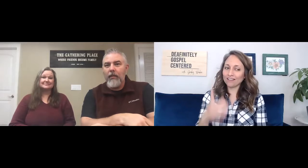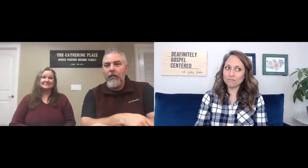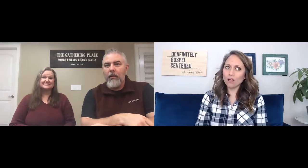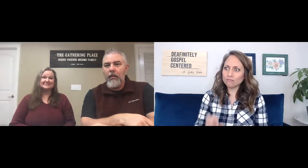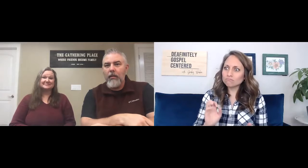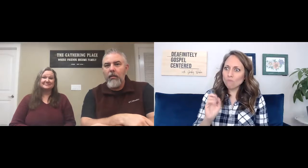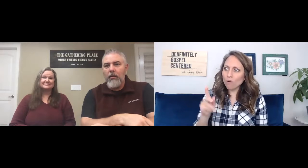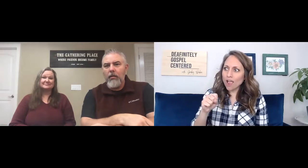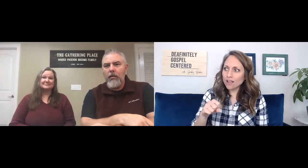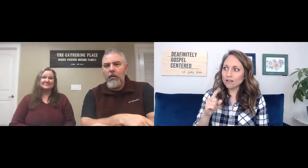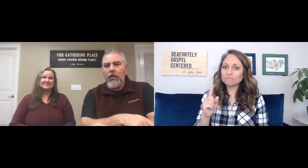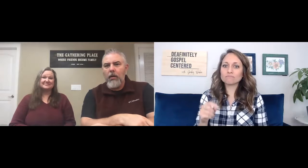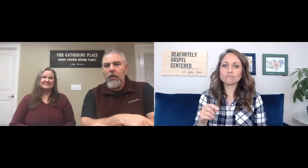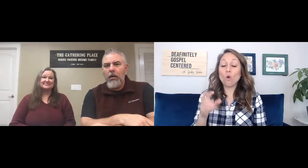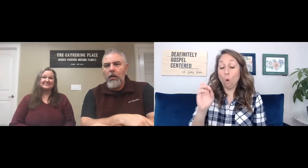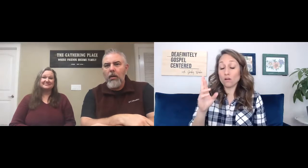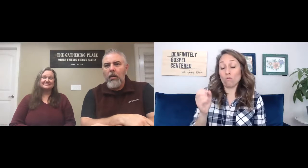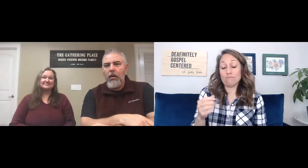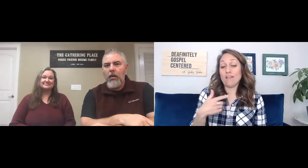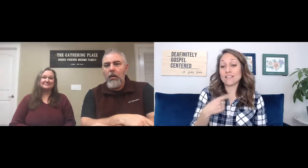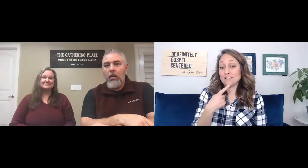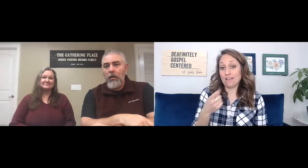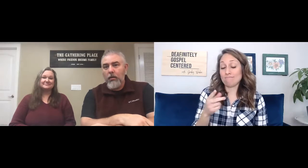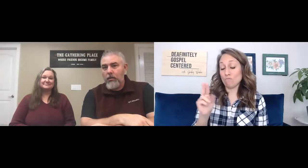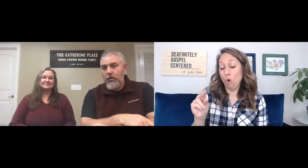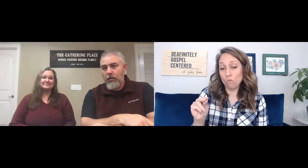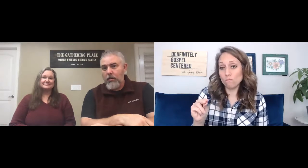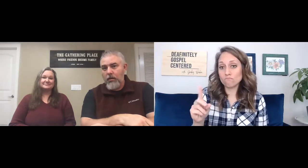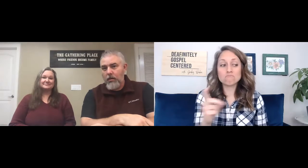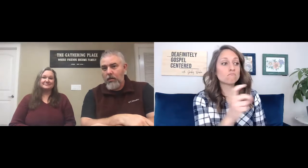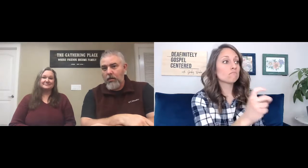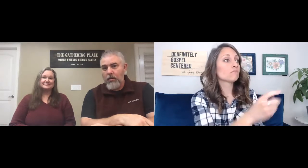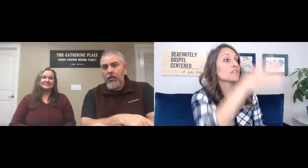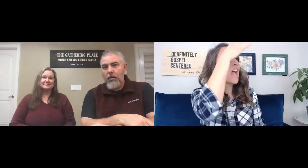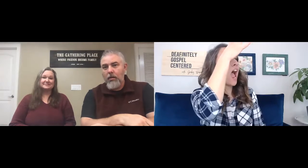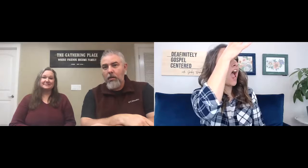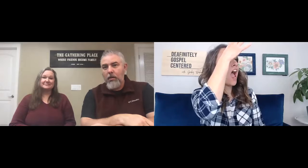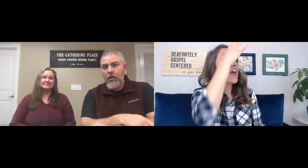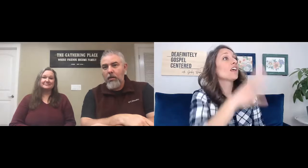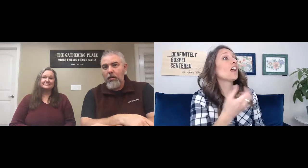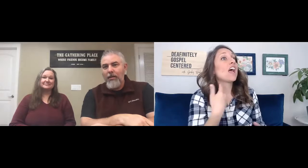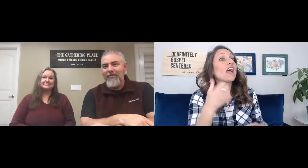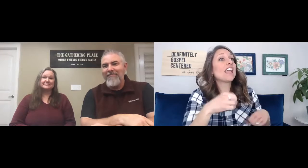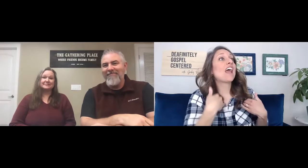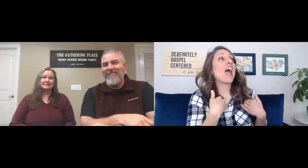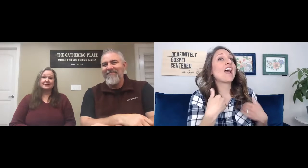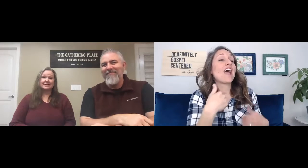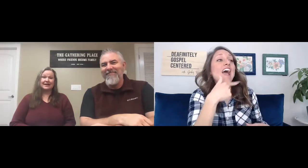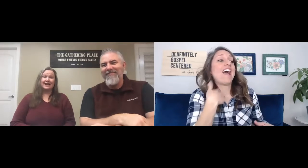Like, he'll ask me something, and of course I nod my head. Okay. Or I say no. And then he goes straight to his